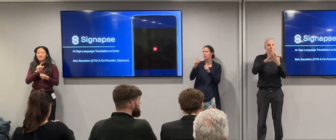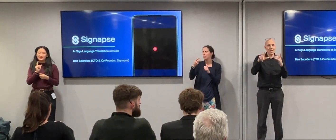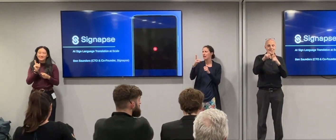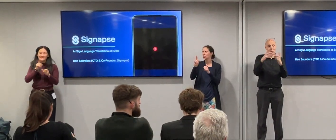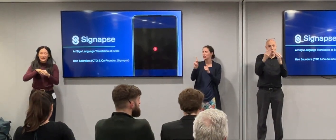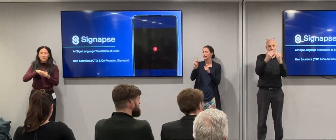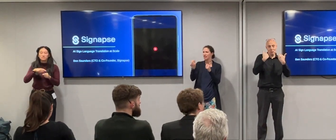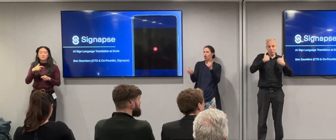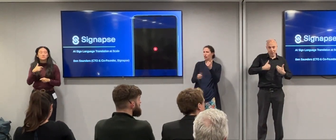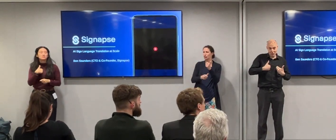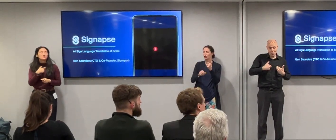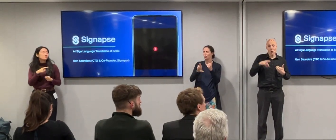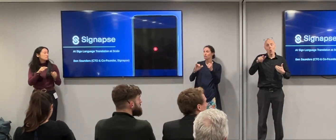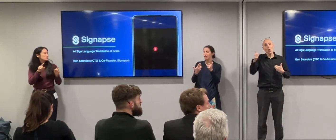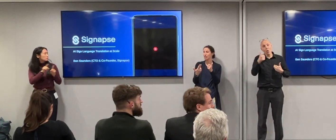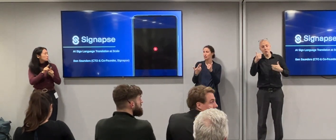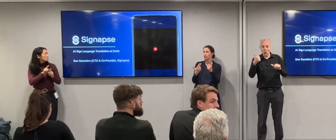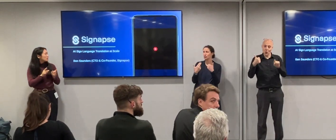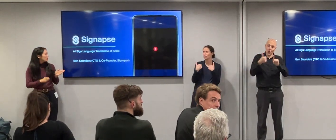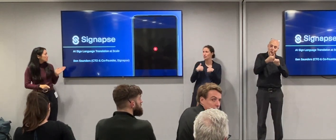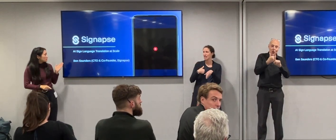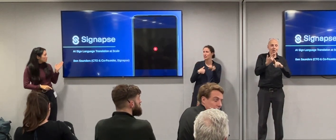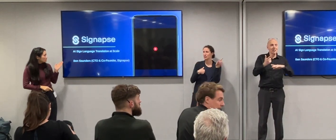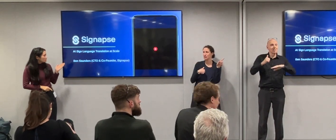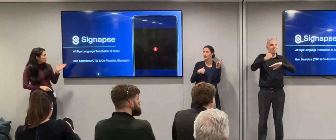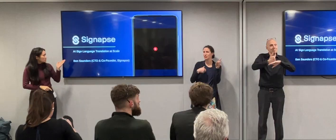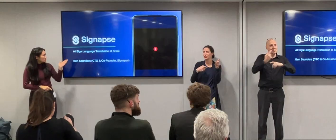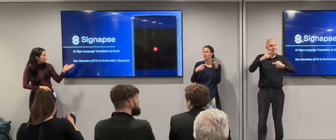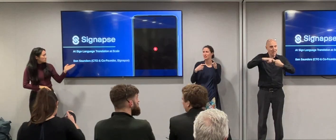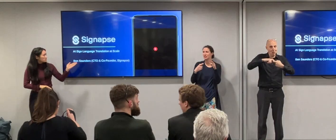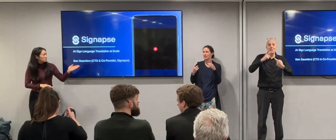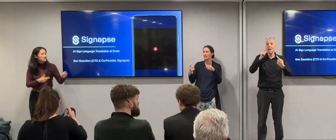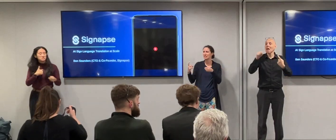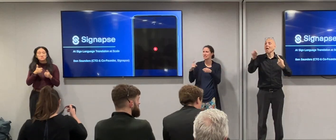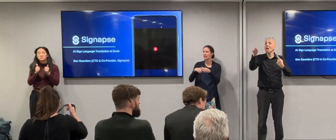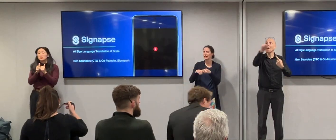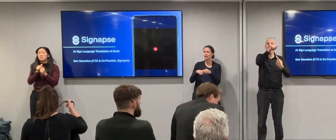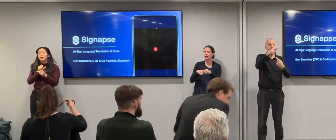also co-founder of Synapse. There's a few other members of Synapse there if you have any more questions.